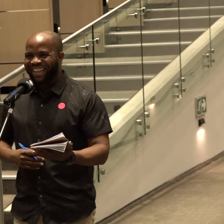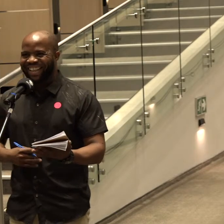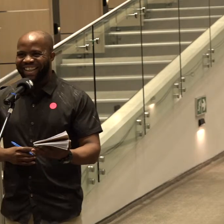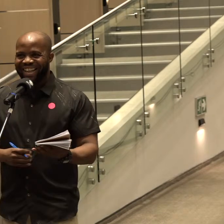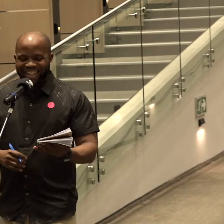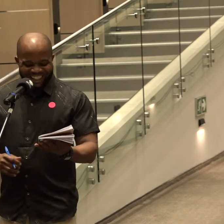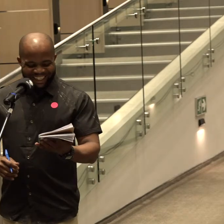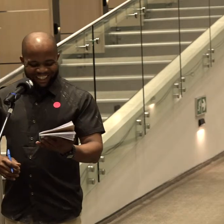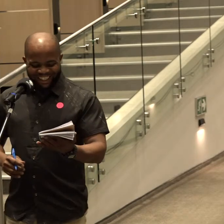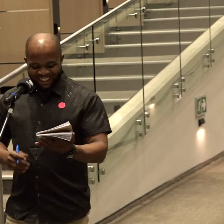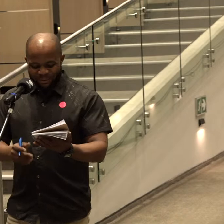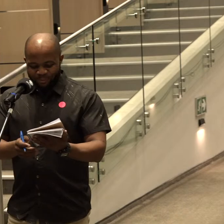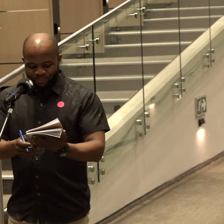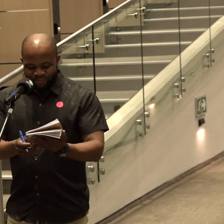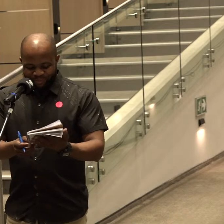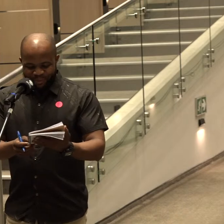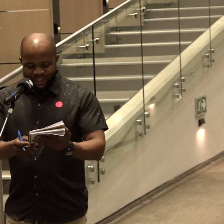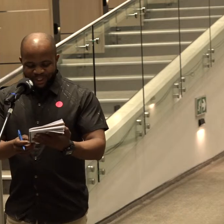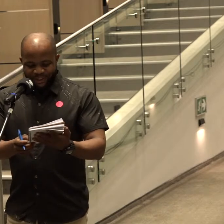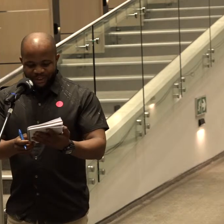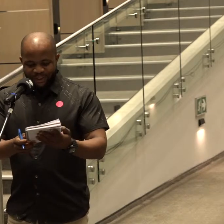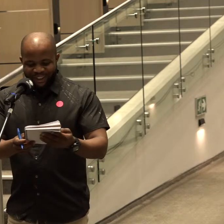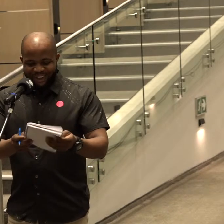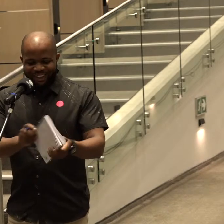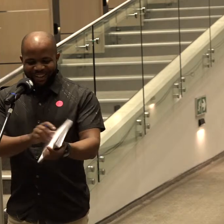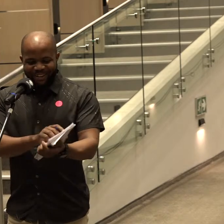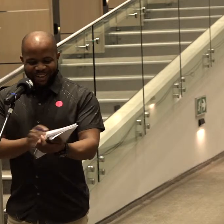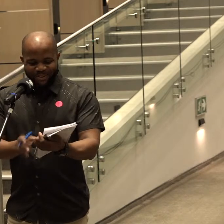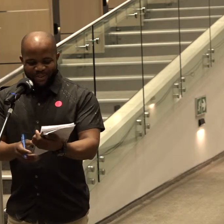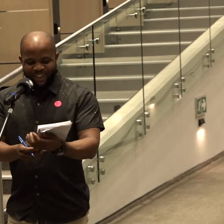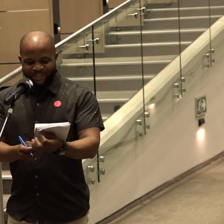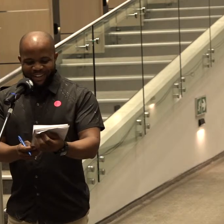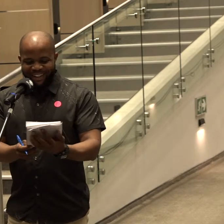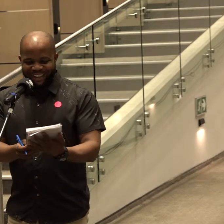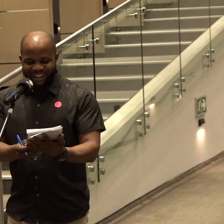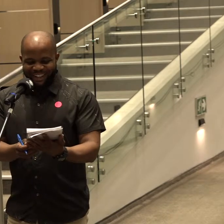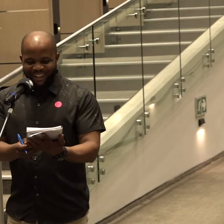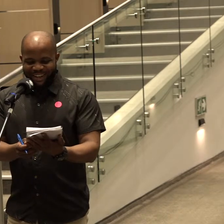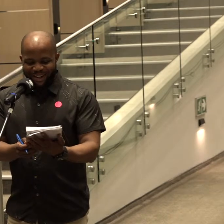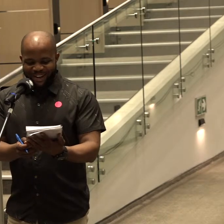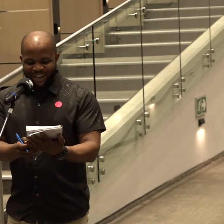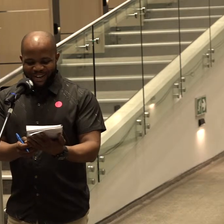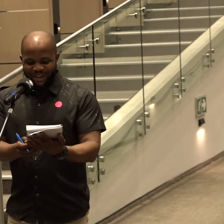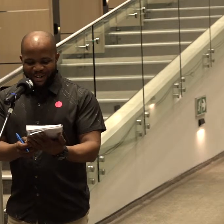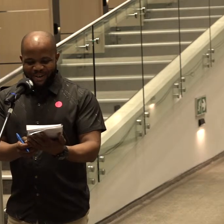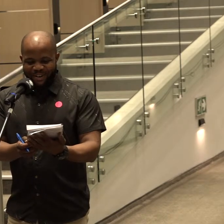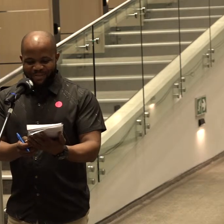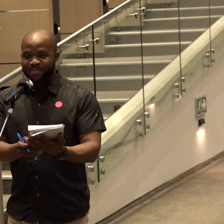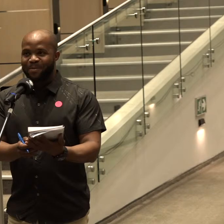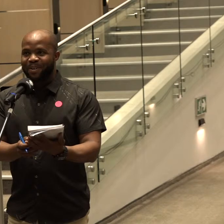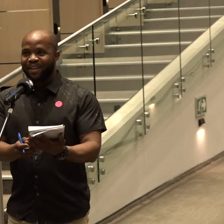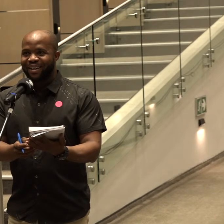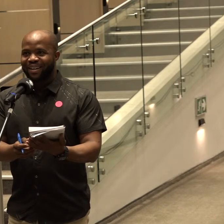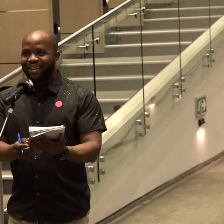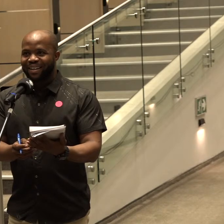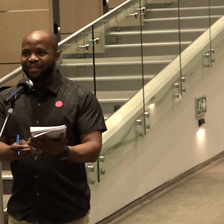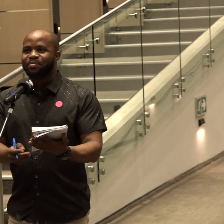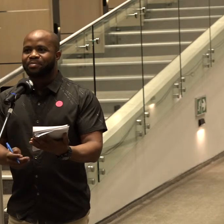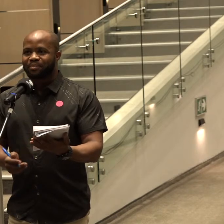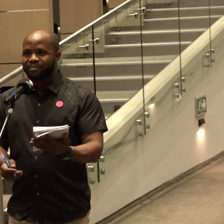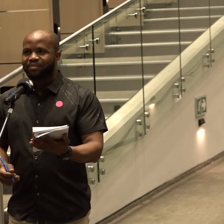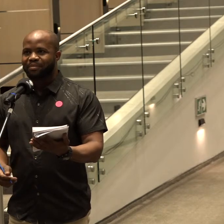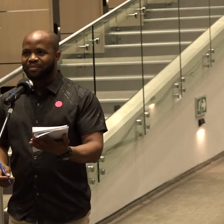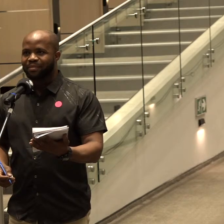thank you yes thanks let's leave it there okay that was all that was contributed the rest was really